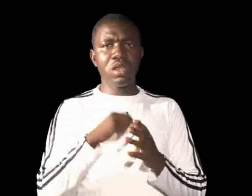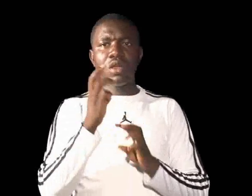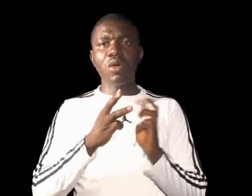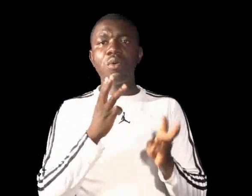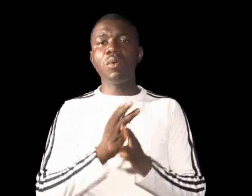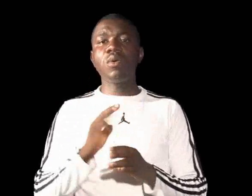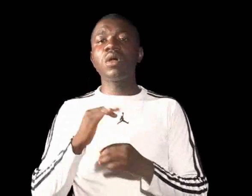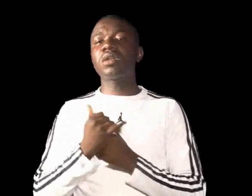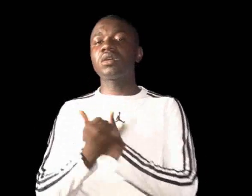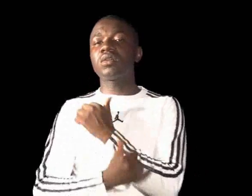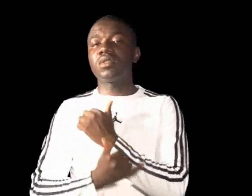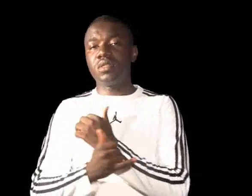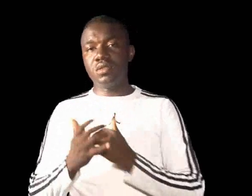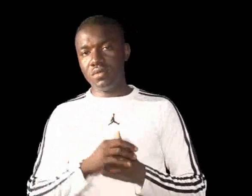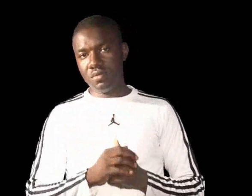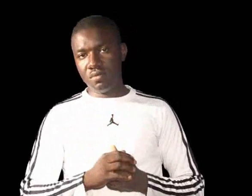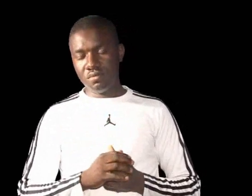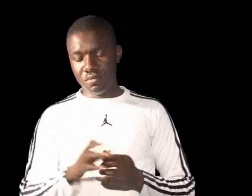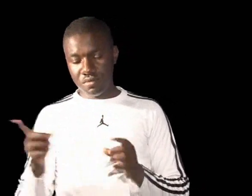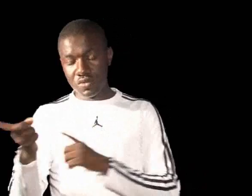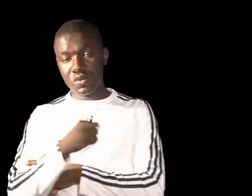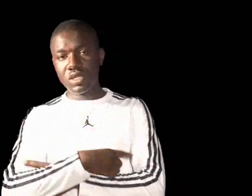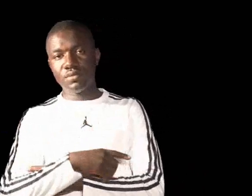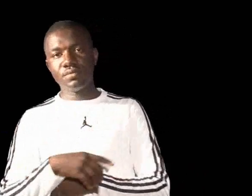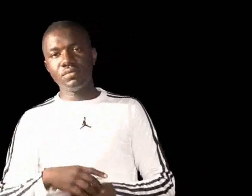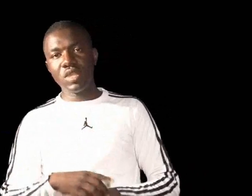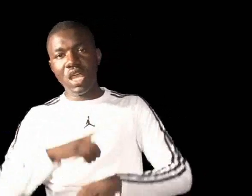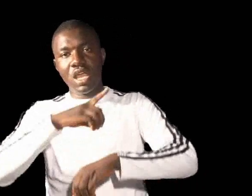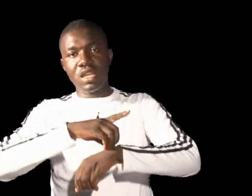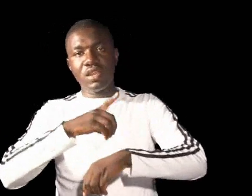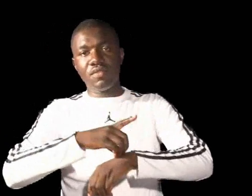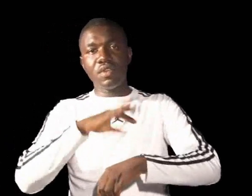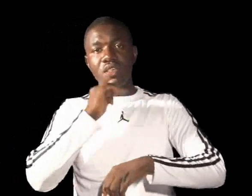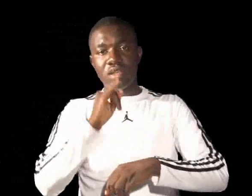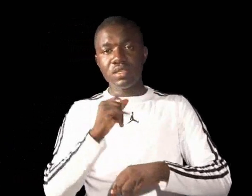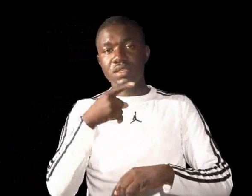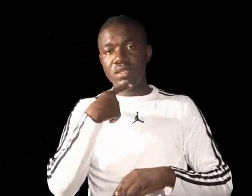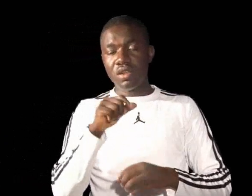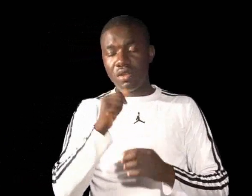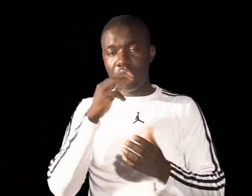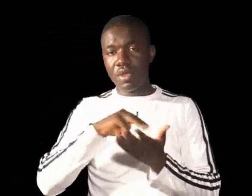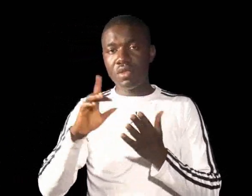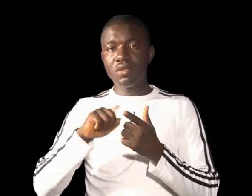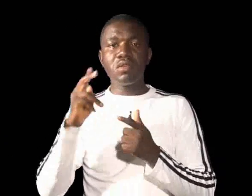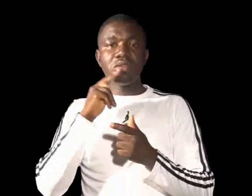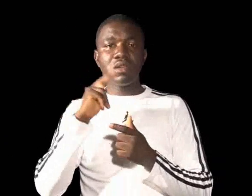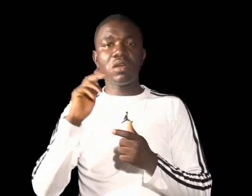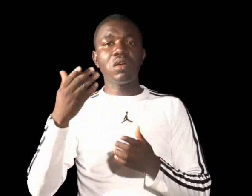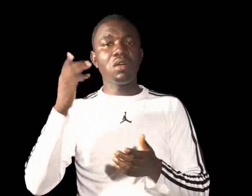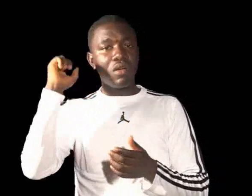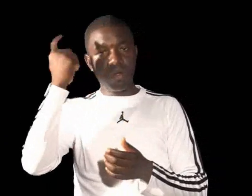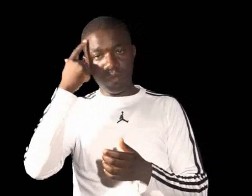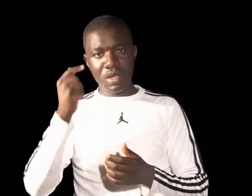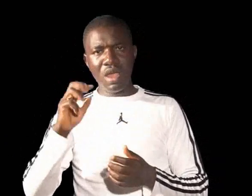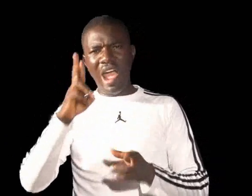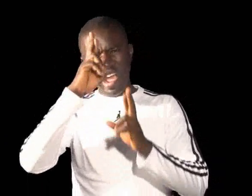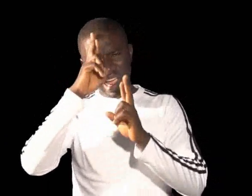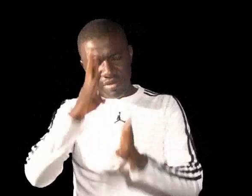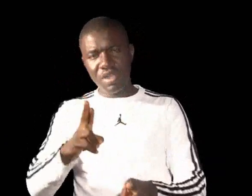war-torn country. Today, David is advocating another message to the Nigerian government: respect for the human rights of